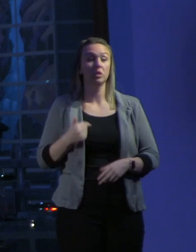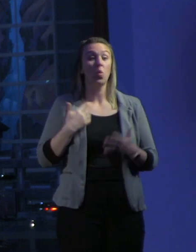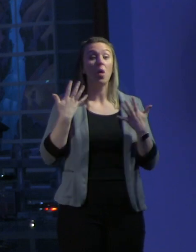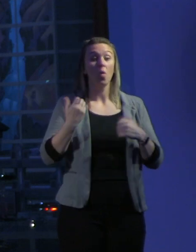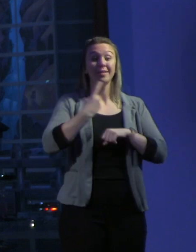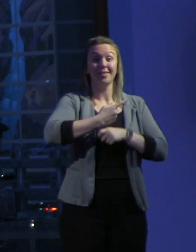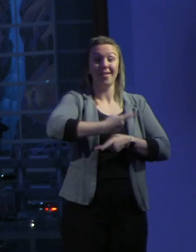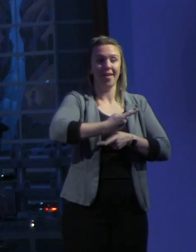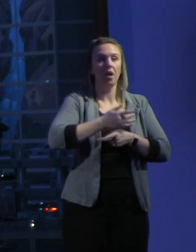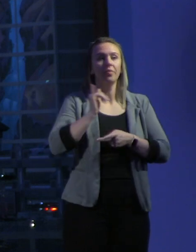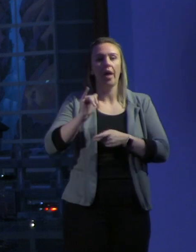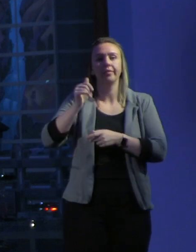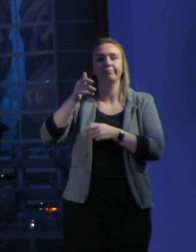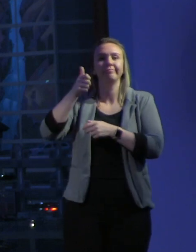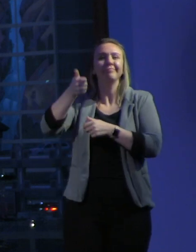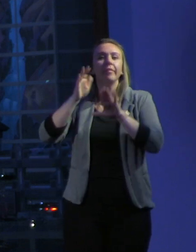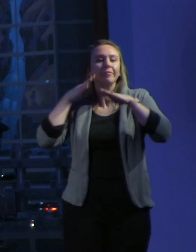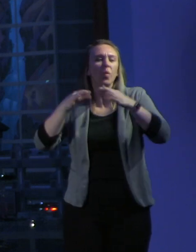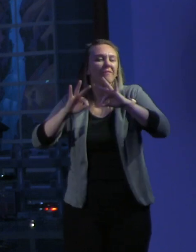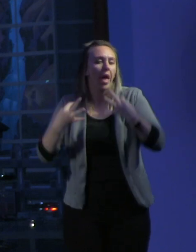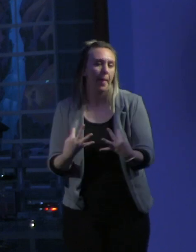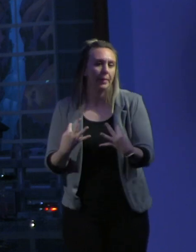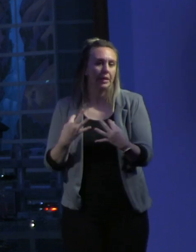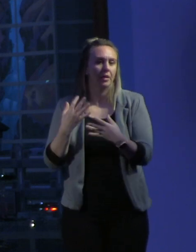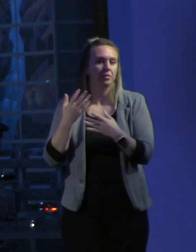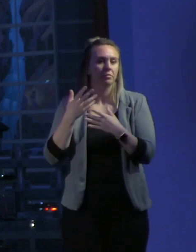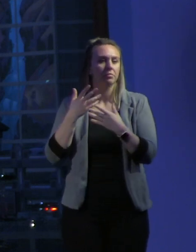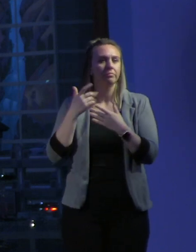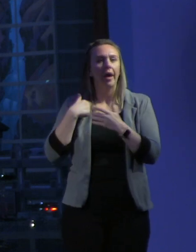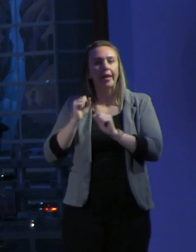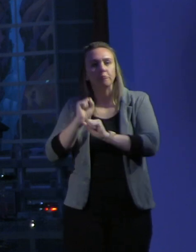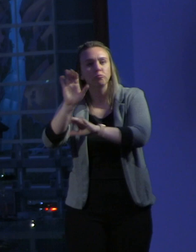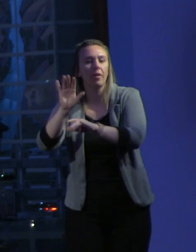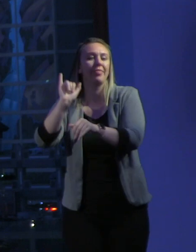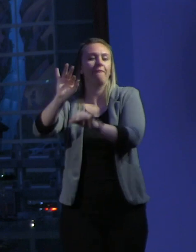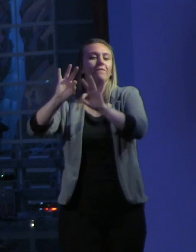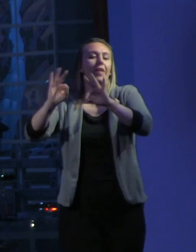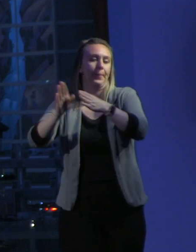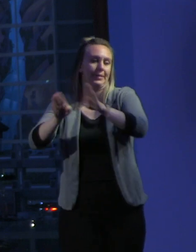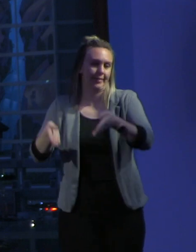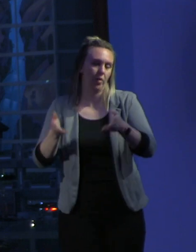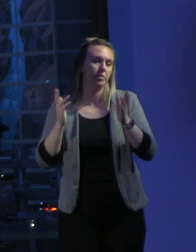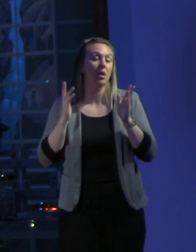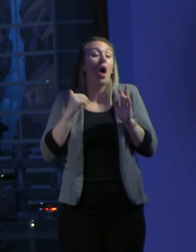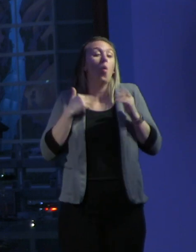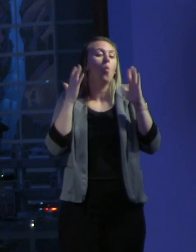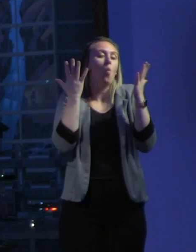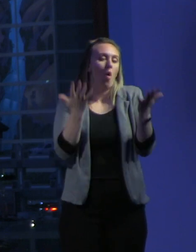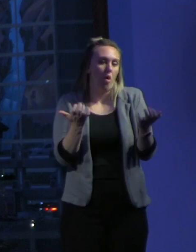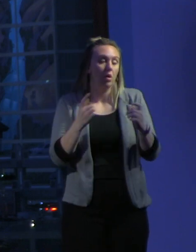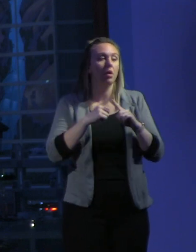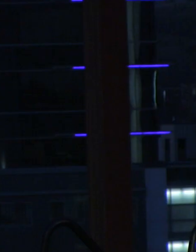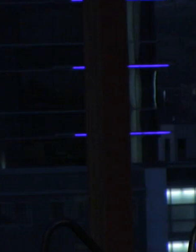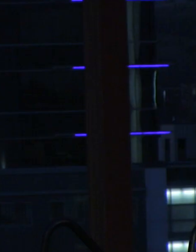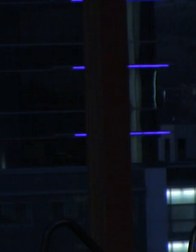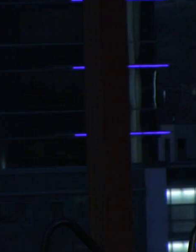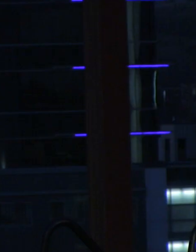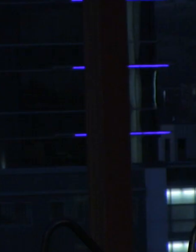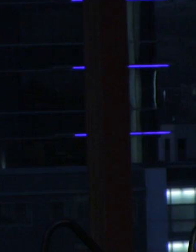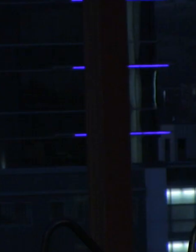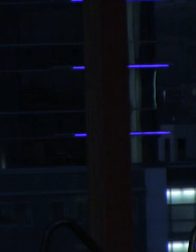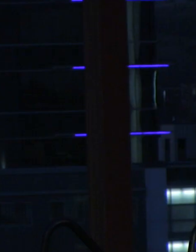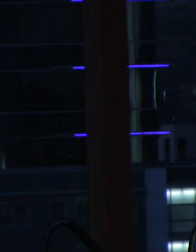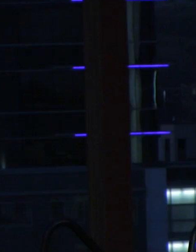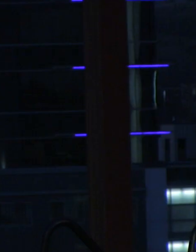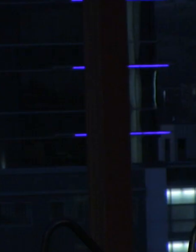a family-oriented situation. Unfortunately, my husband, we're really good friends now,